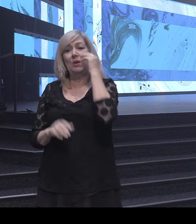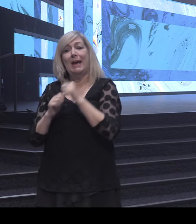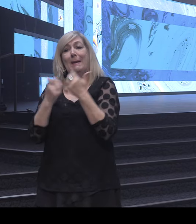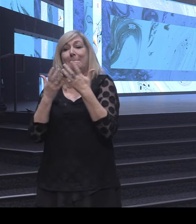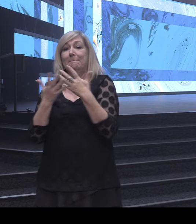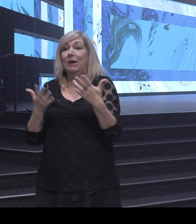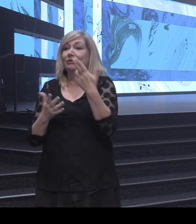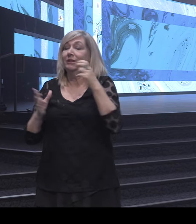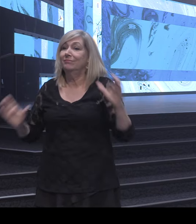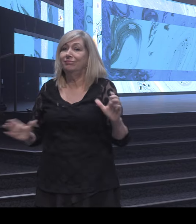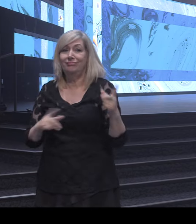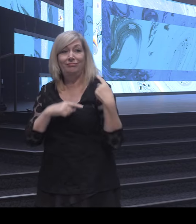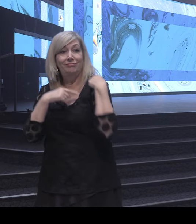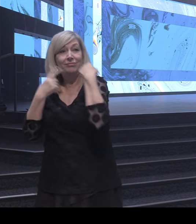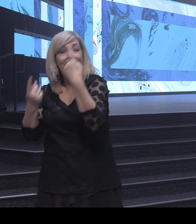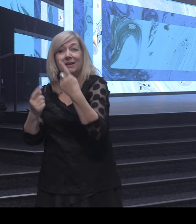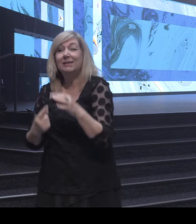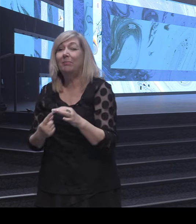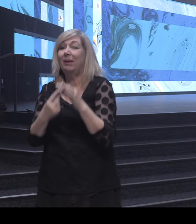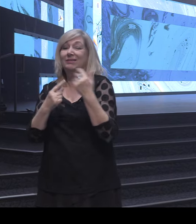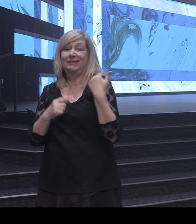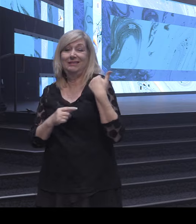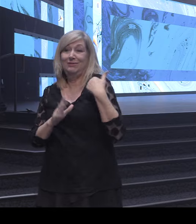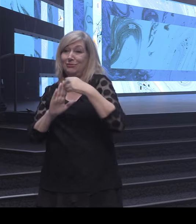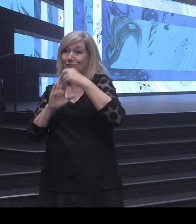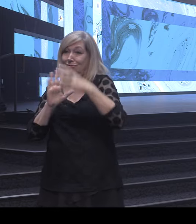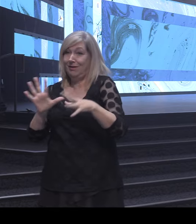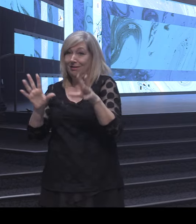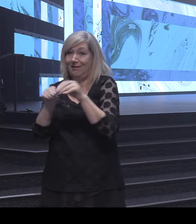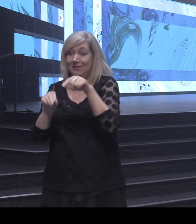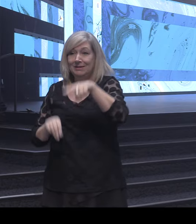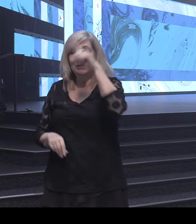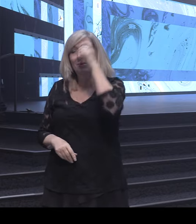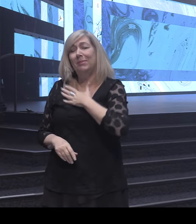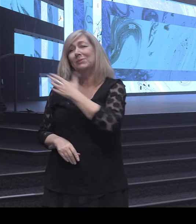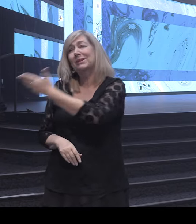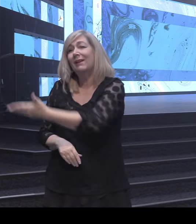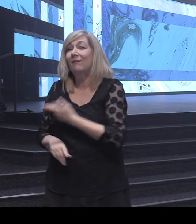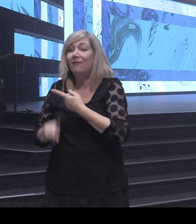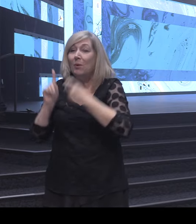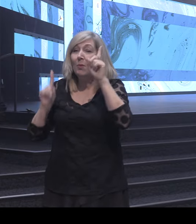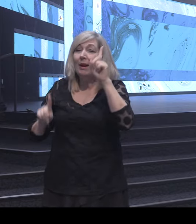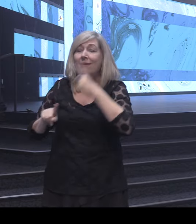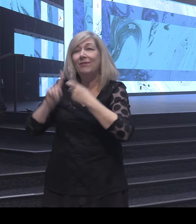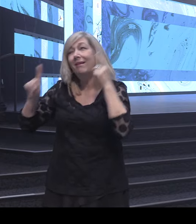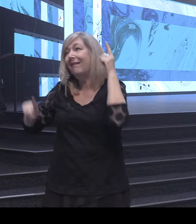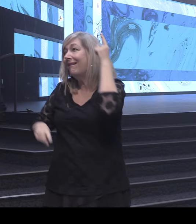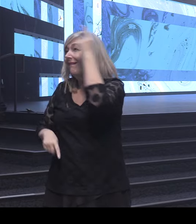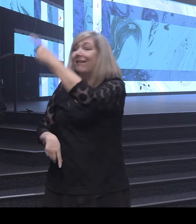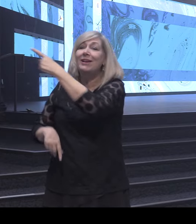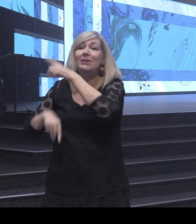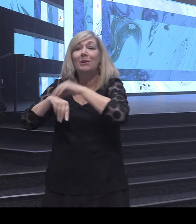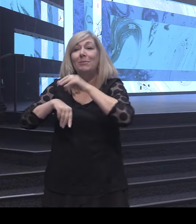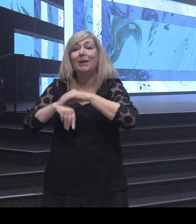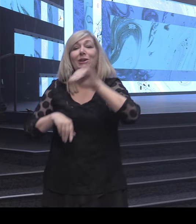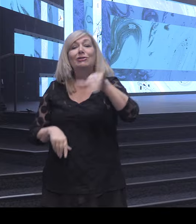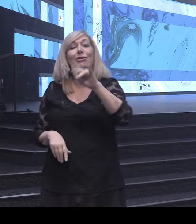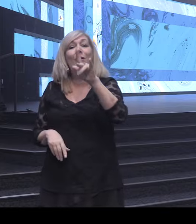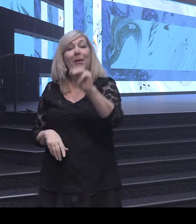who have students, at the student conference this summer. So please welcome, all the way from Sweden, Joakim